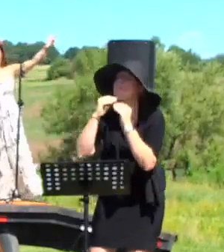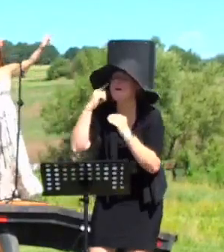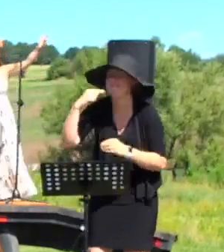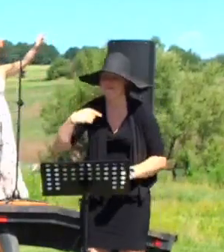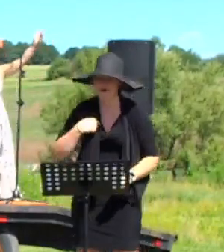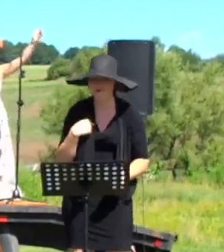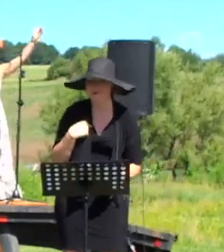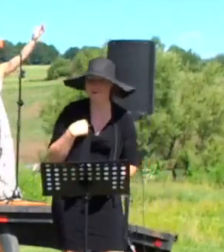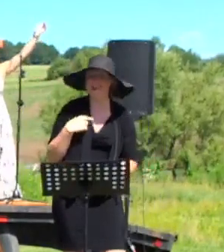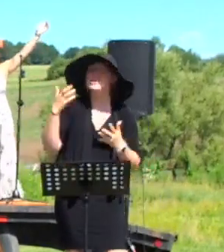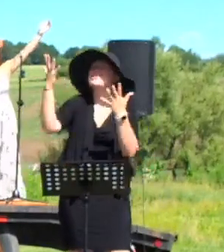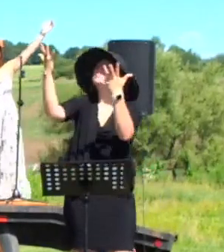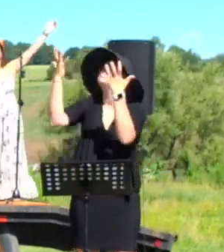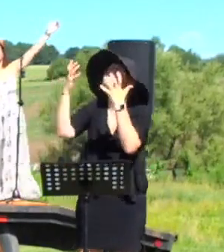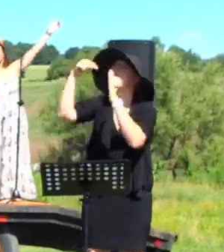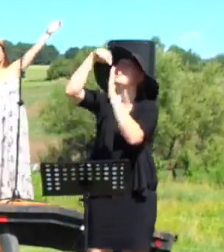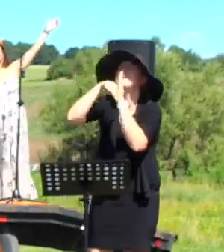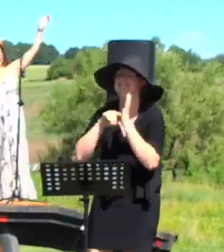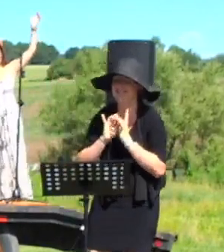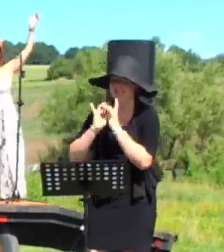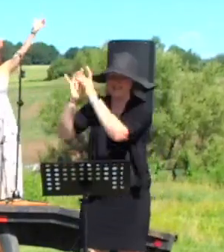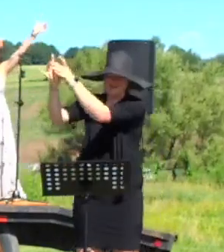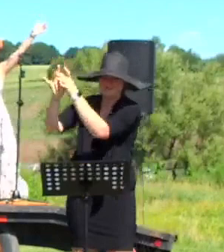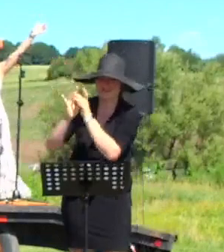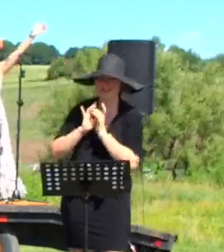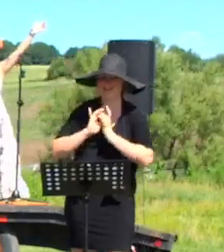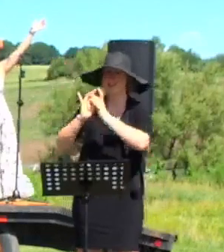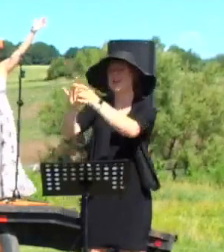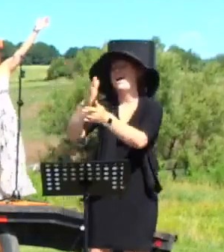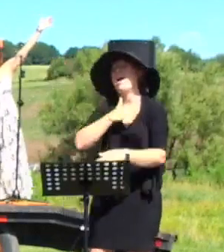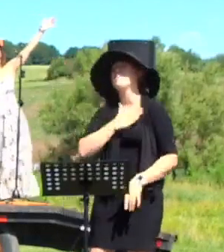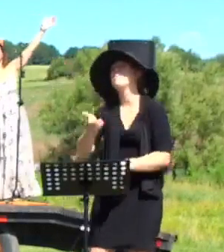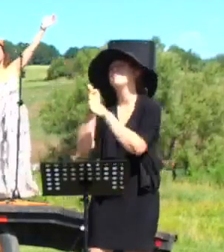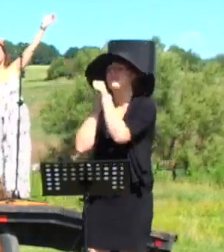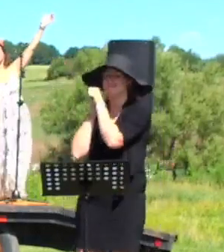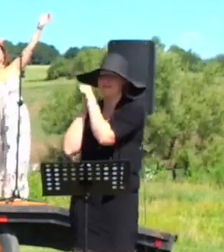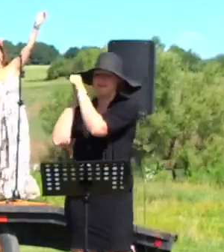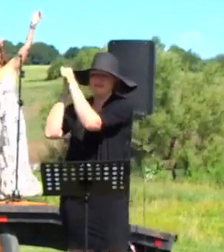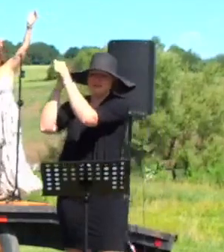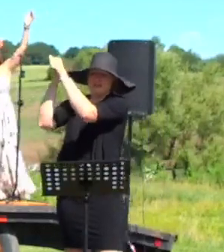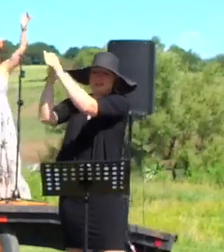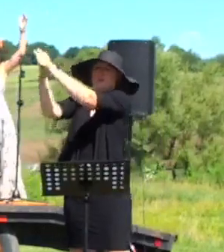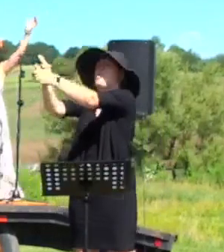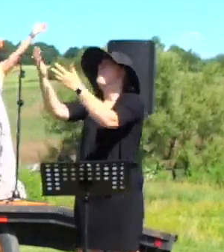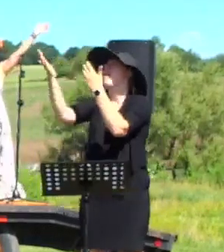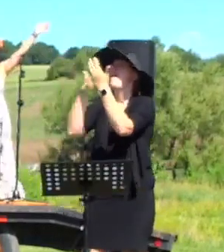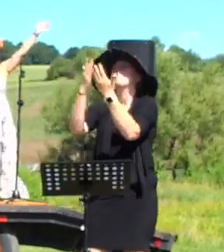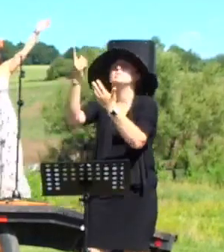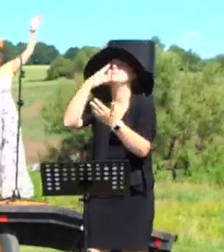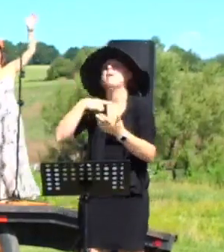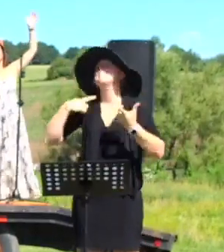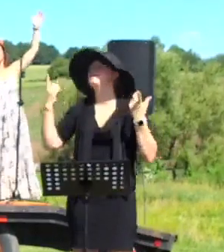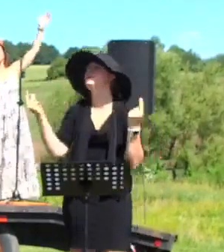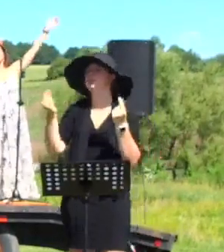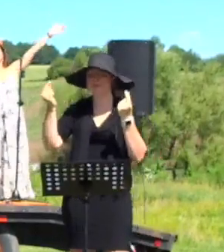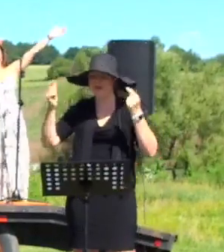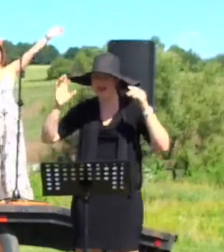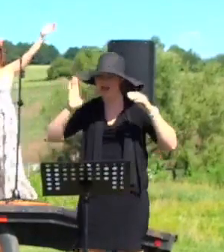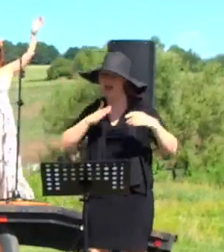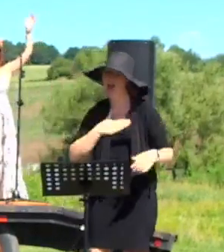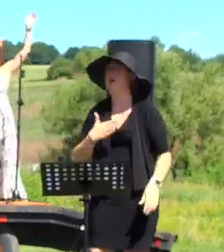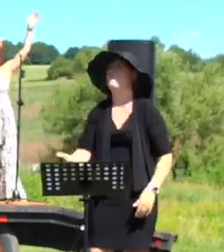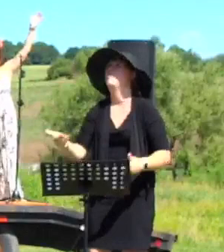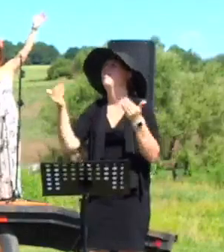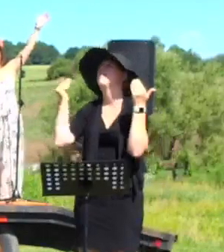you have called me higher, you have called me deeper, and I'll go where you will